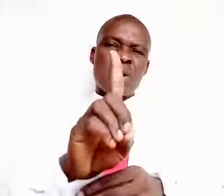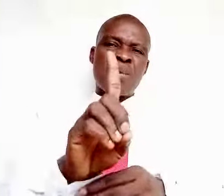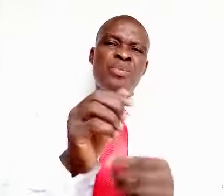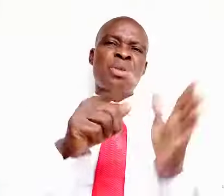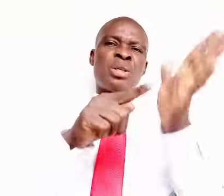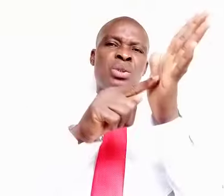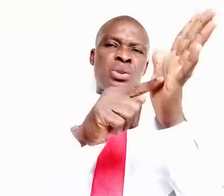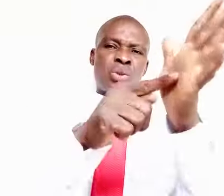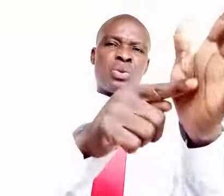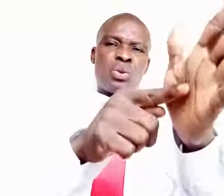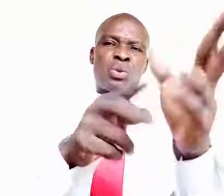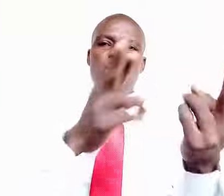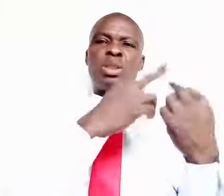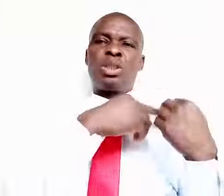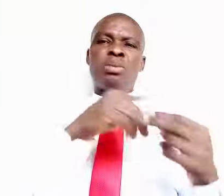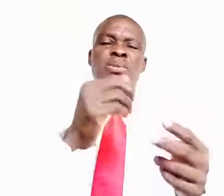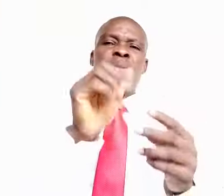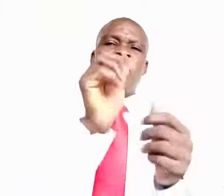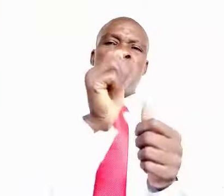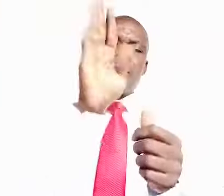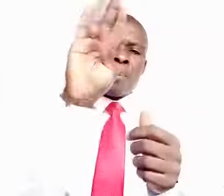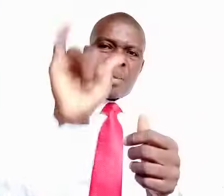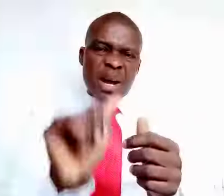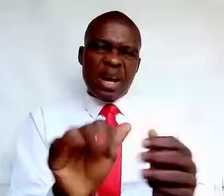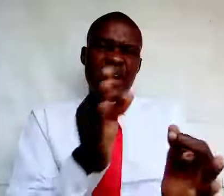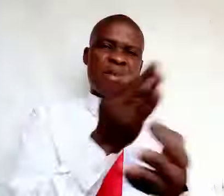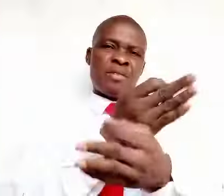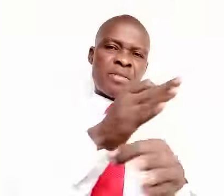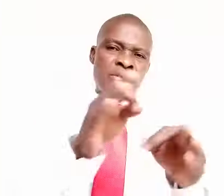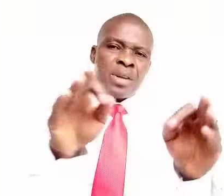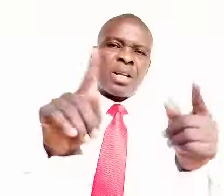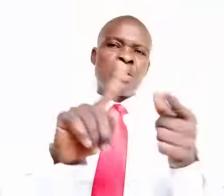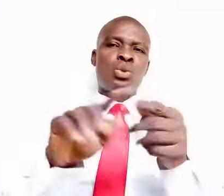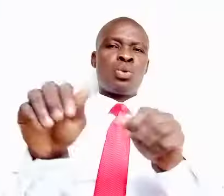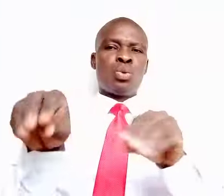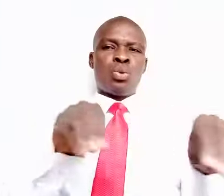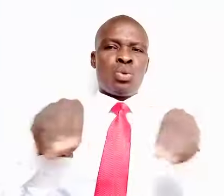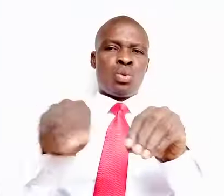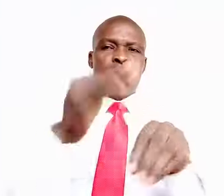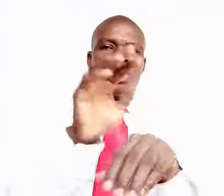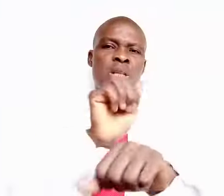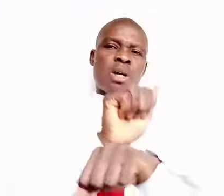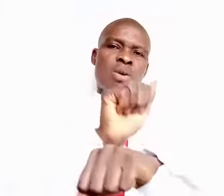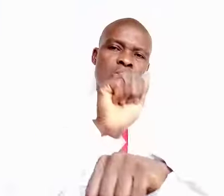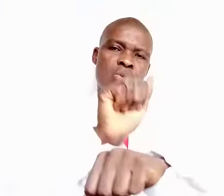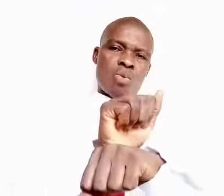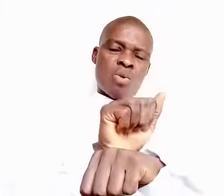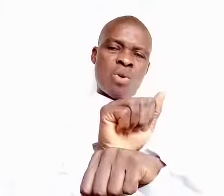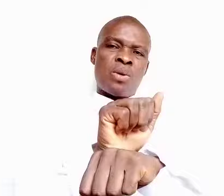by failing to carry out their obligations, duties, and responsibilities as a citizen.